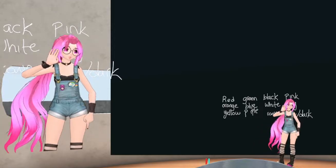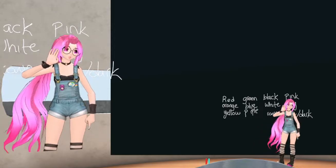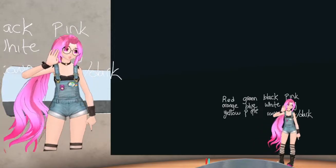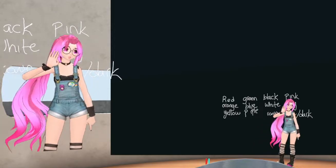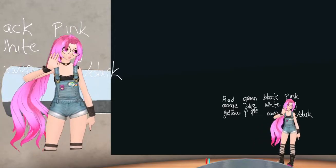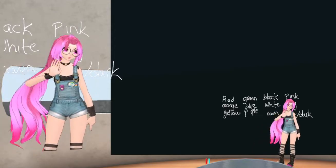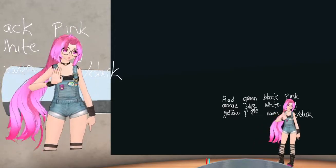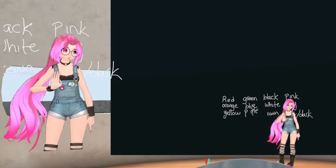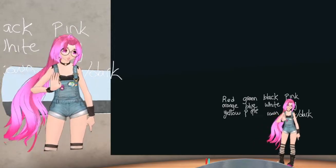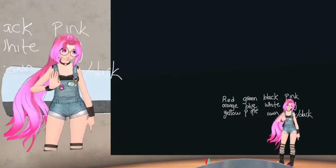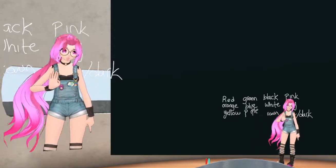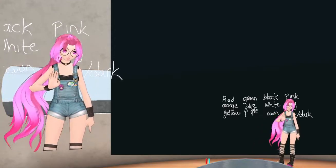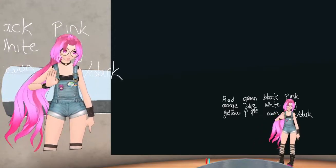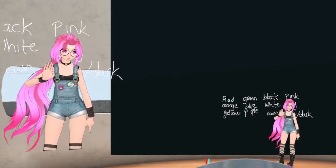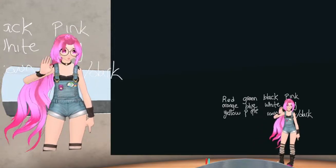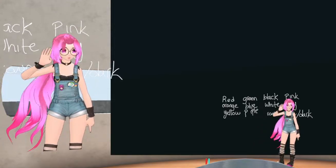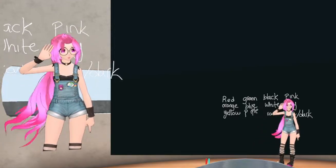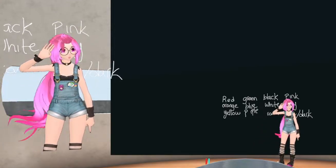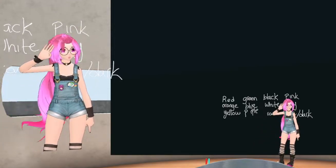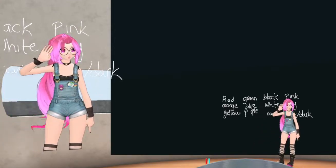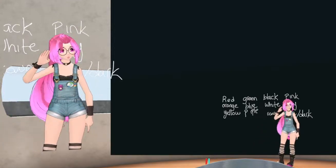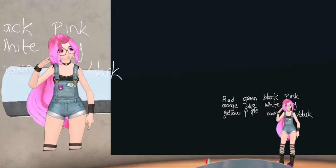cheek, pulling down.